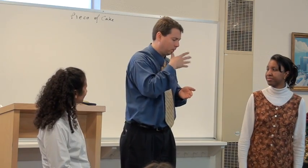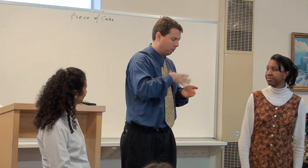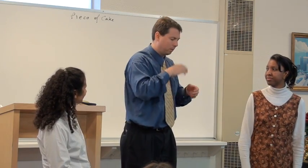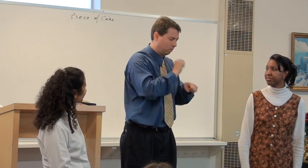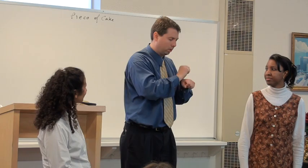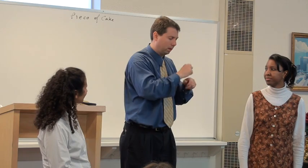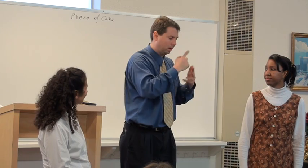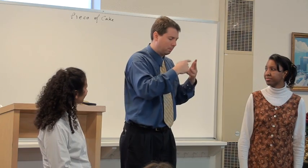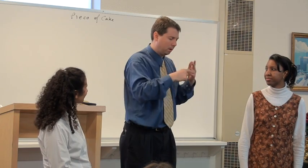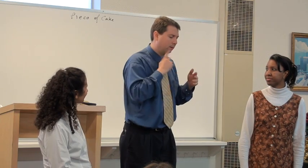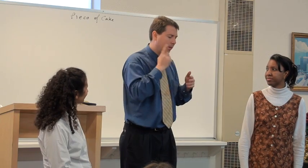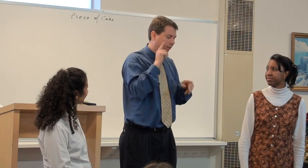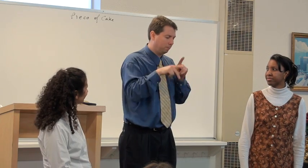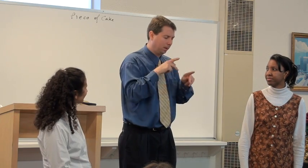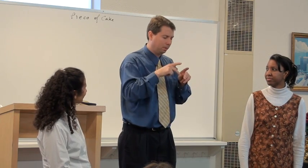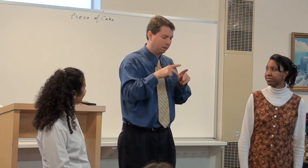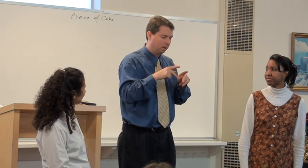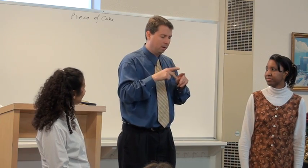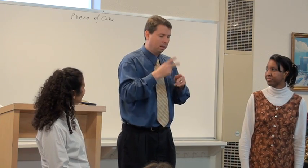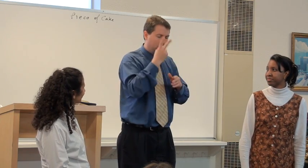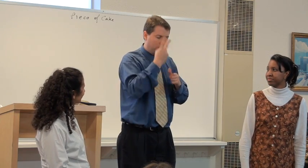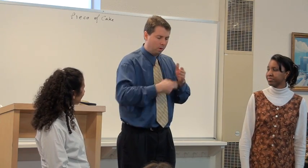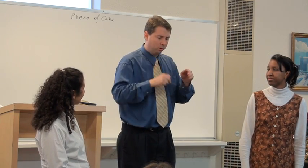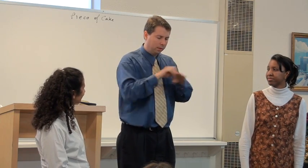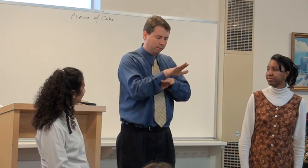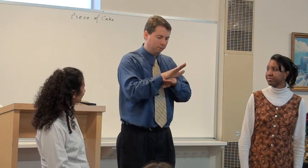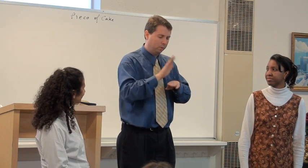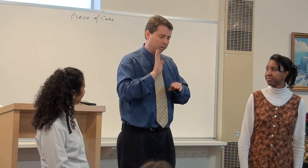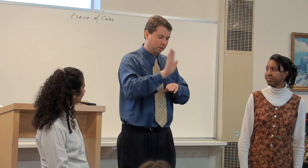hearing woman working among the deaf people to both influence their